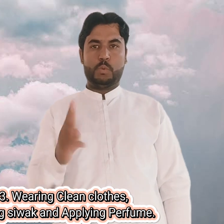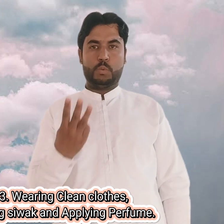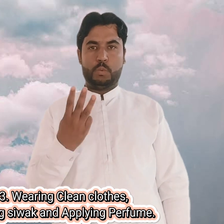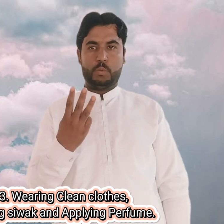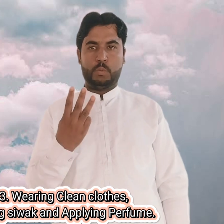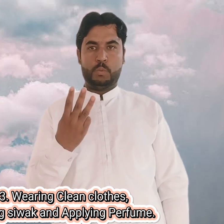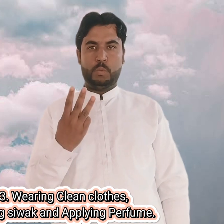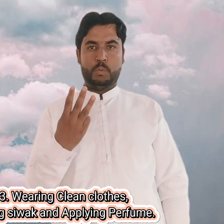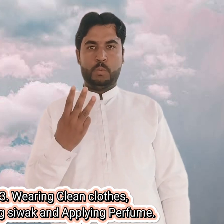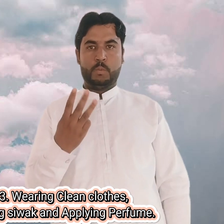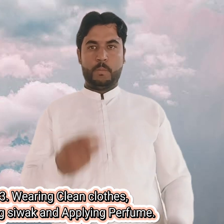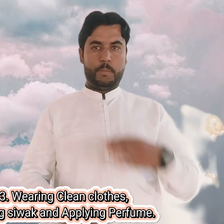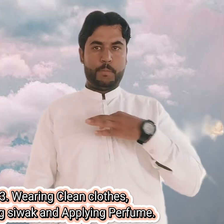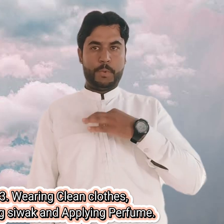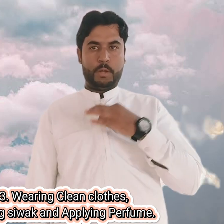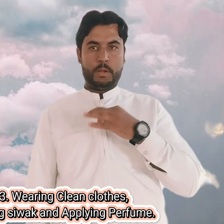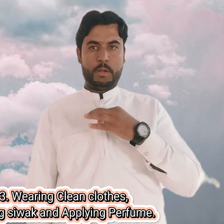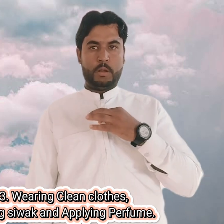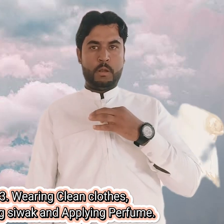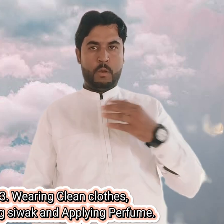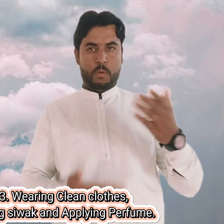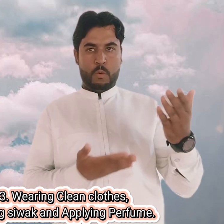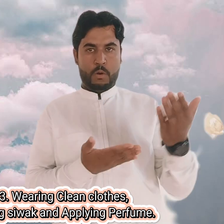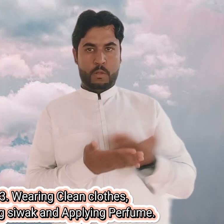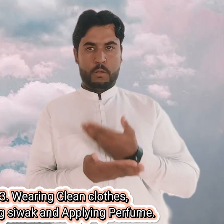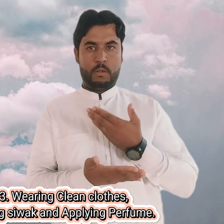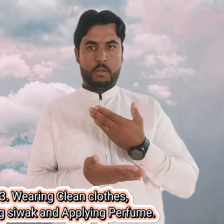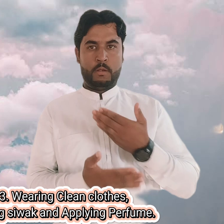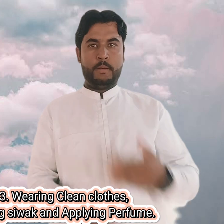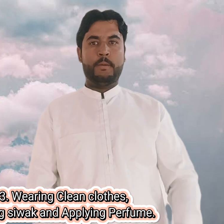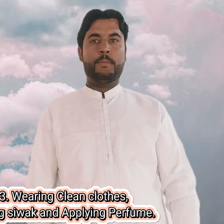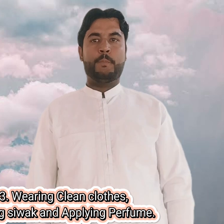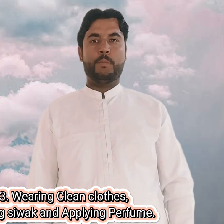Number three, wearing clean clothes, doing busewak and applying perfume.